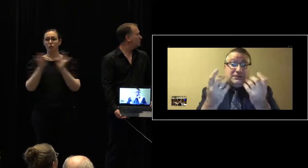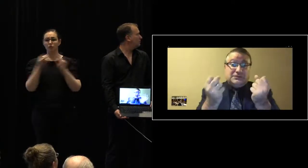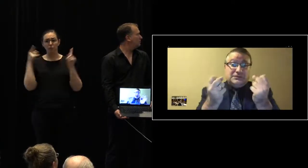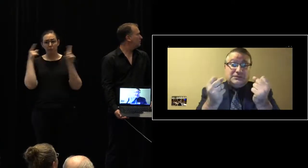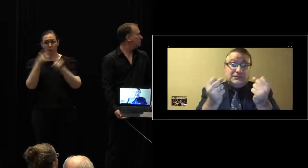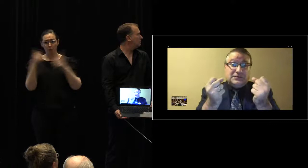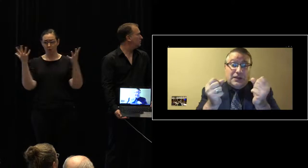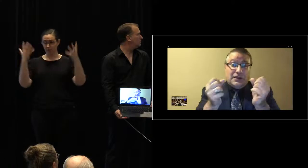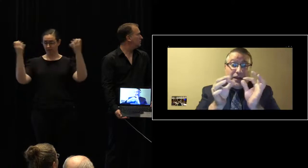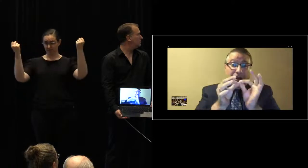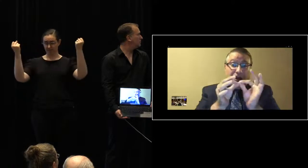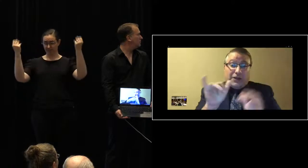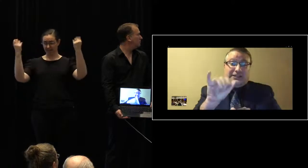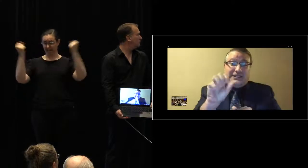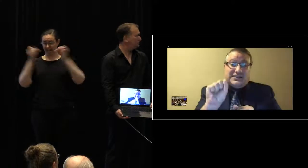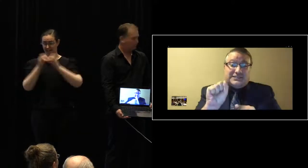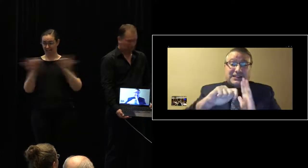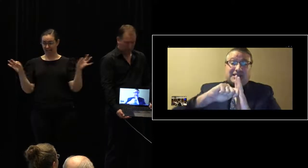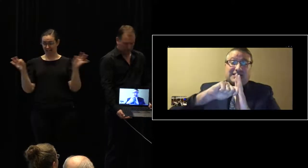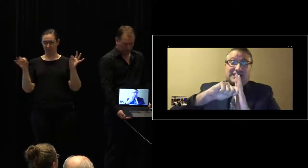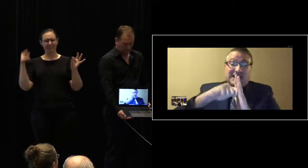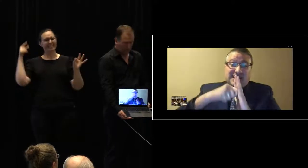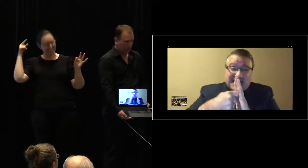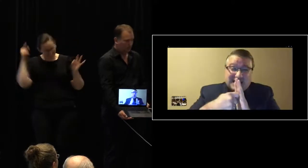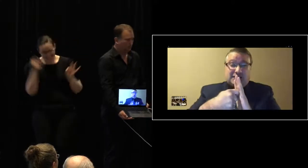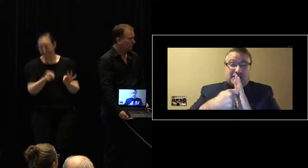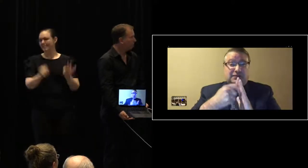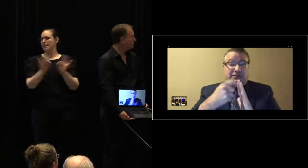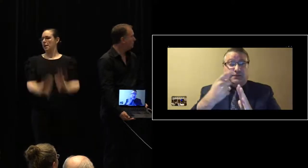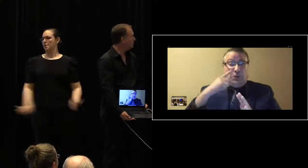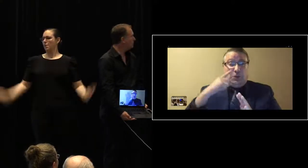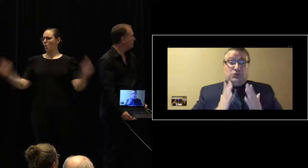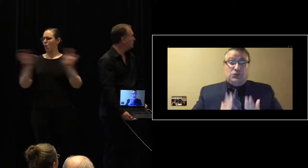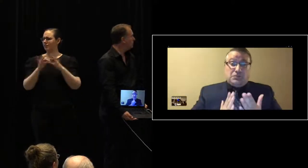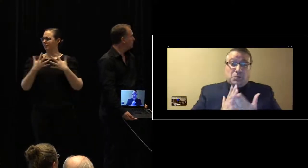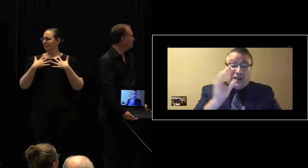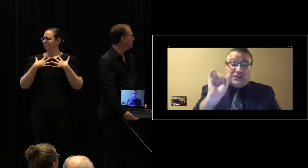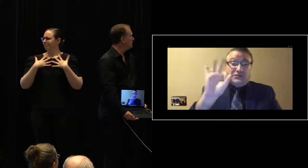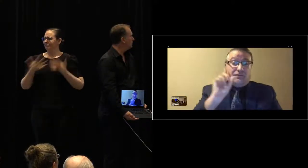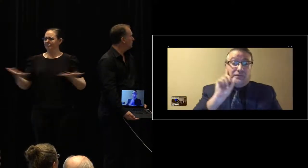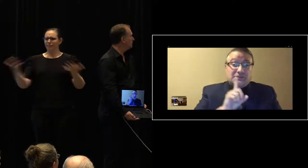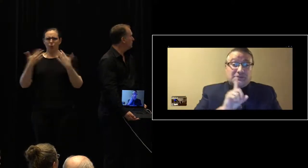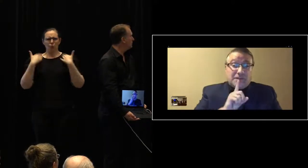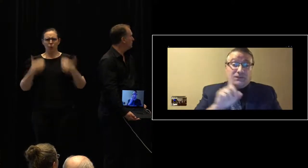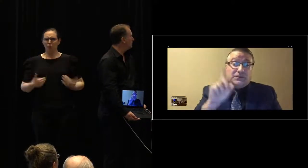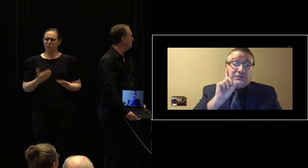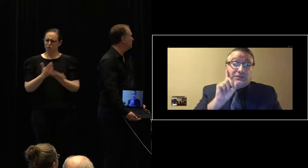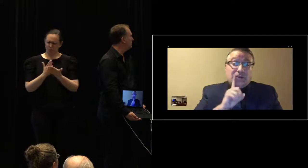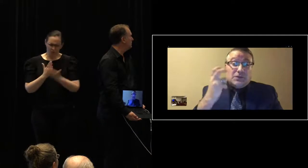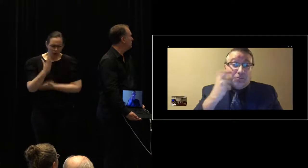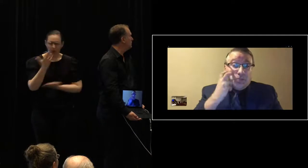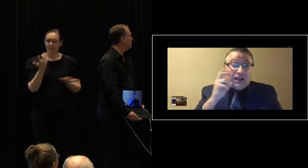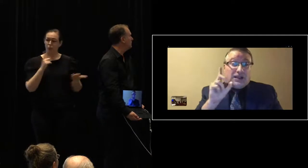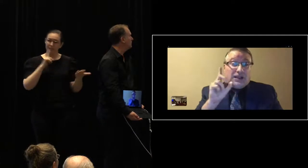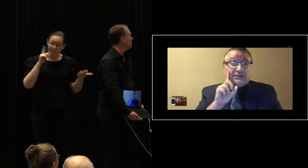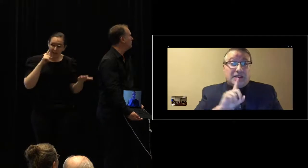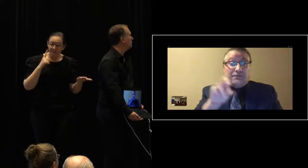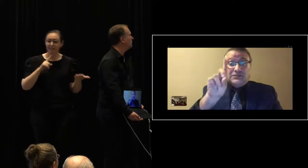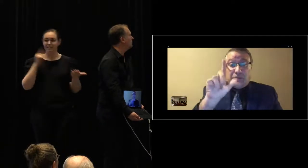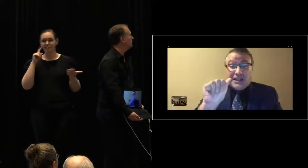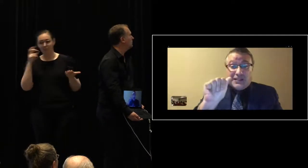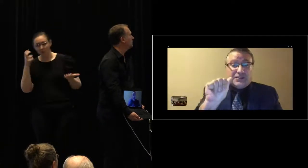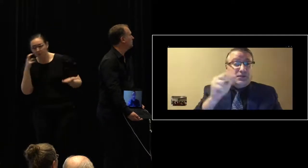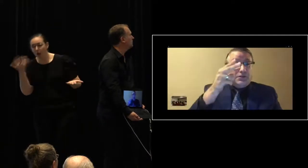I think the important thing that we've seen throughout has been that ASL, sign language, is so key